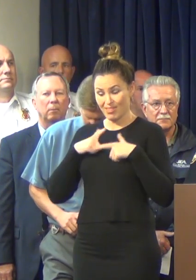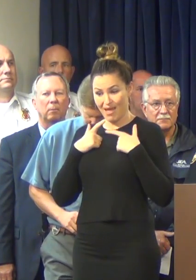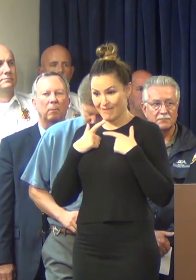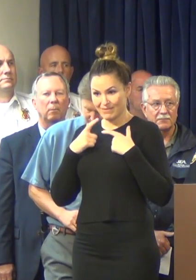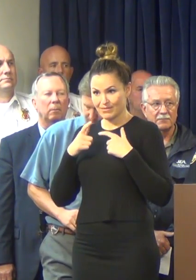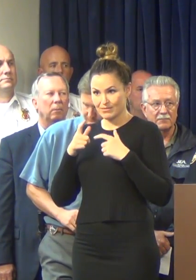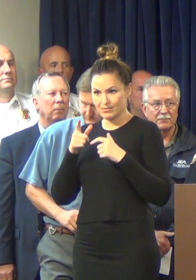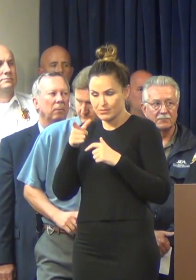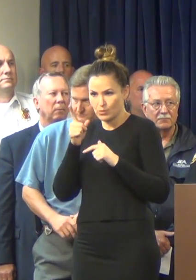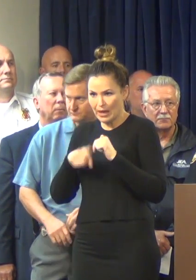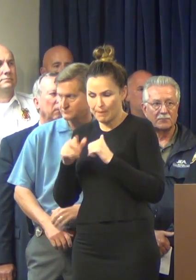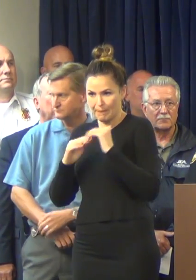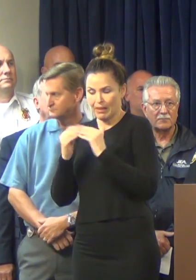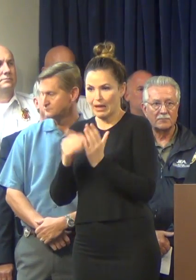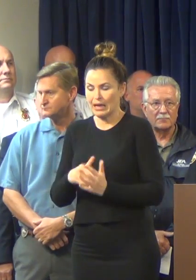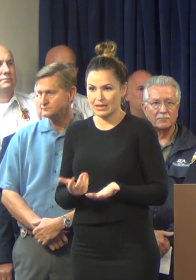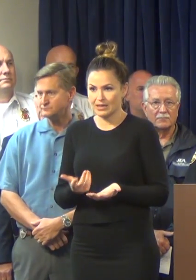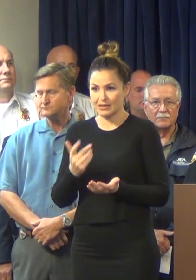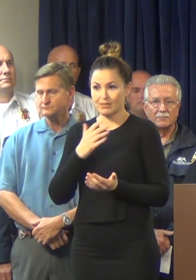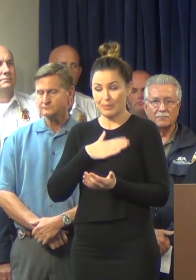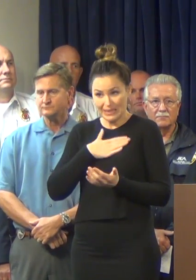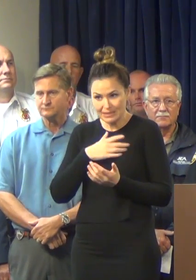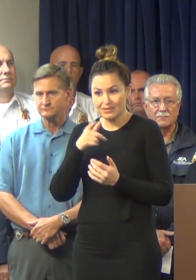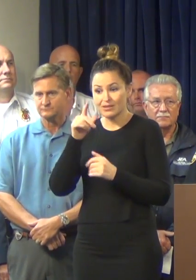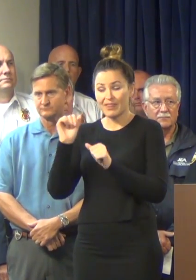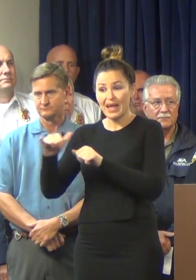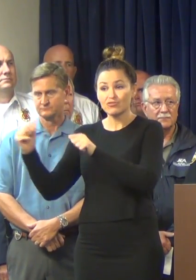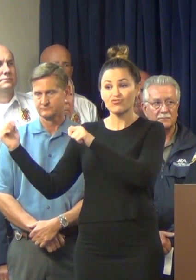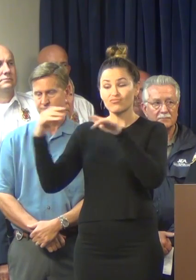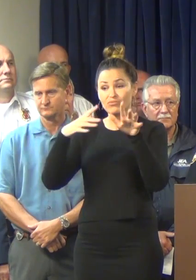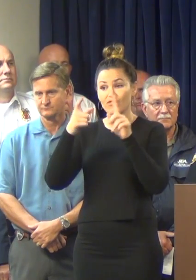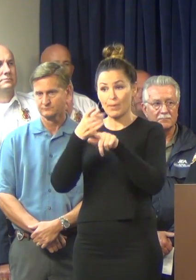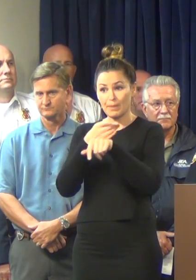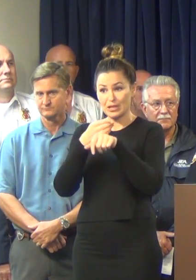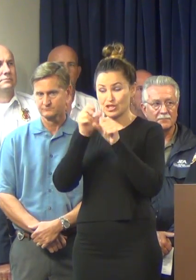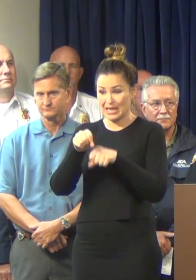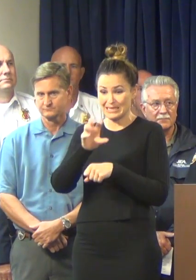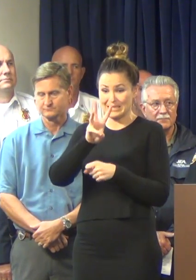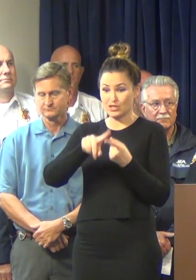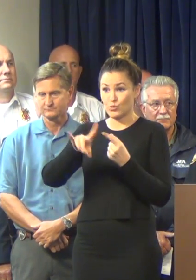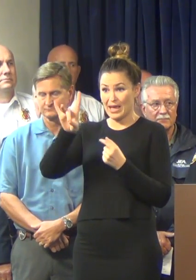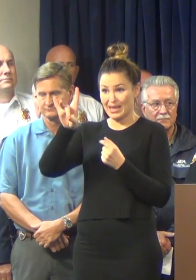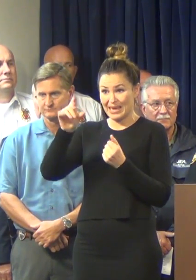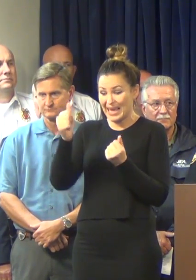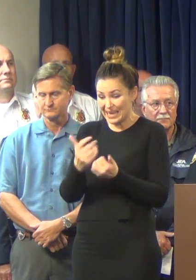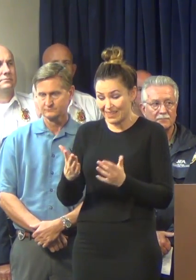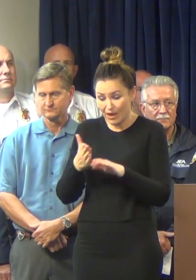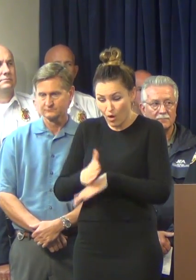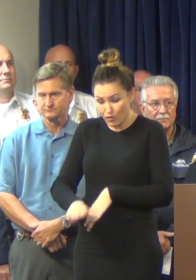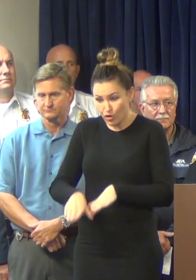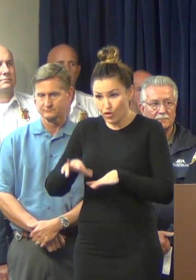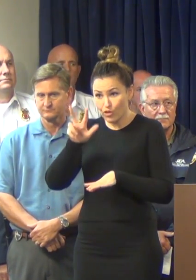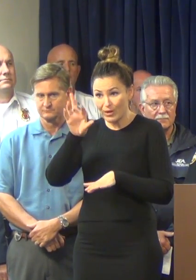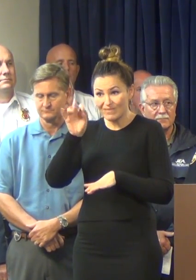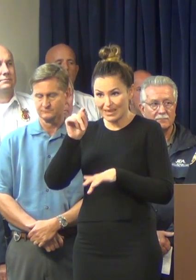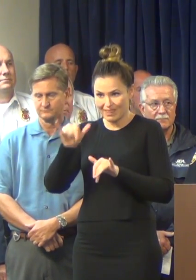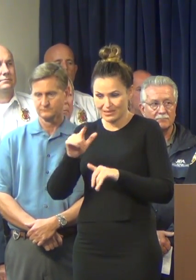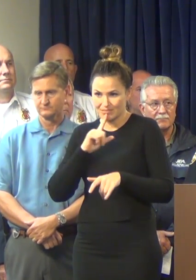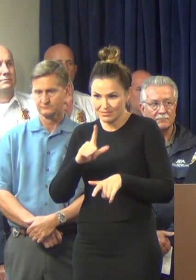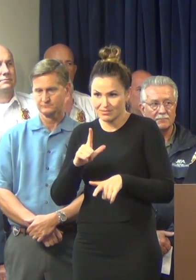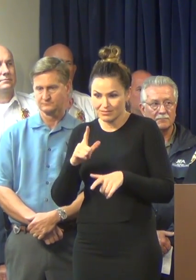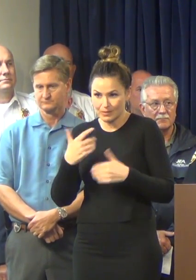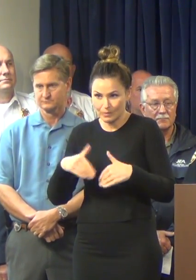hit Jacksonville. The storm surge at the beach could be 6 to 8 feet. Anything over 3 feet is life-threatening. You need to